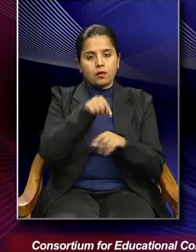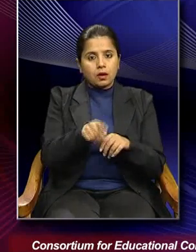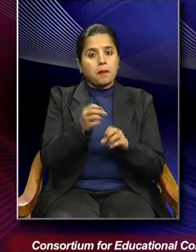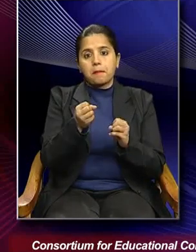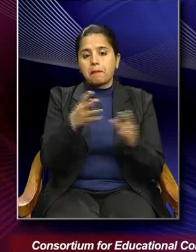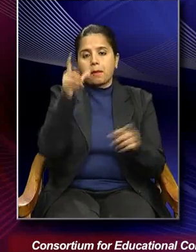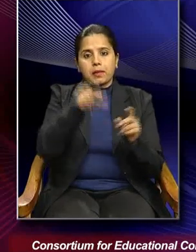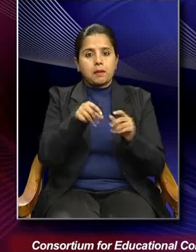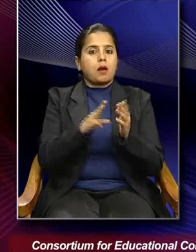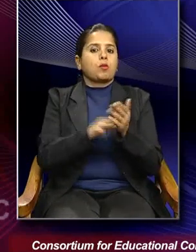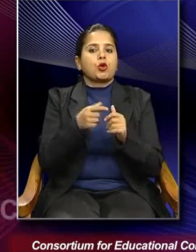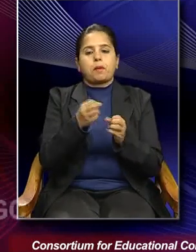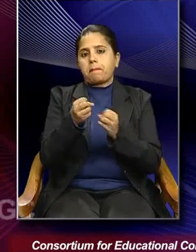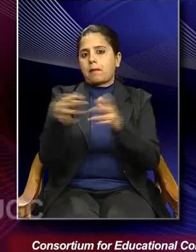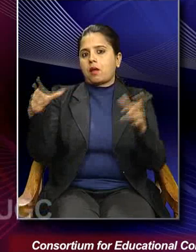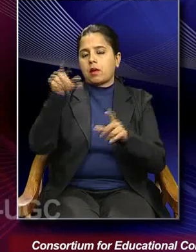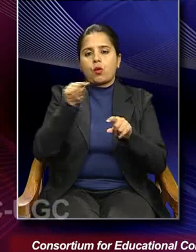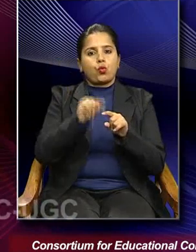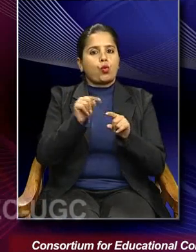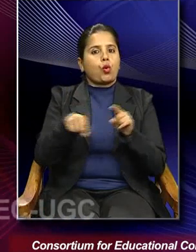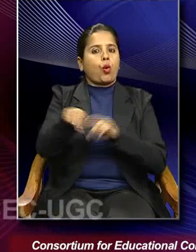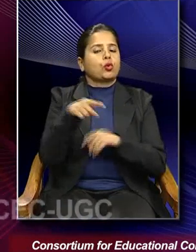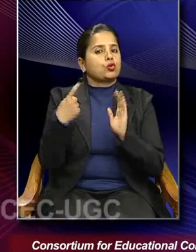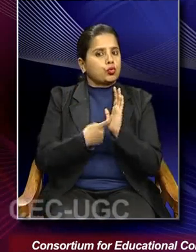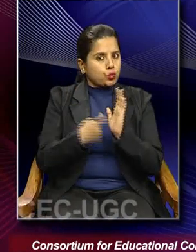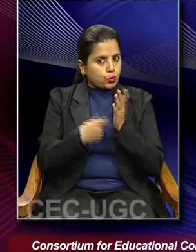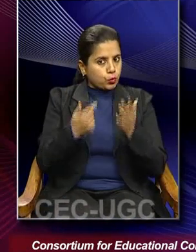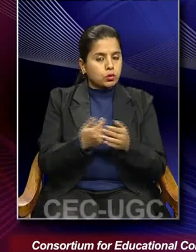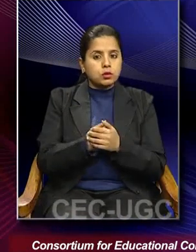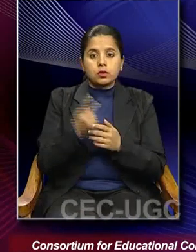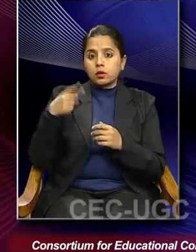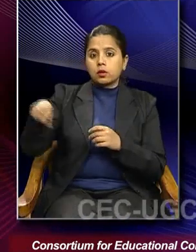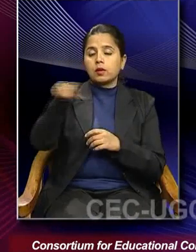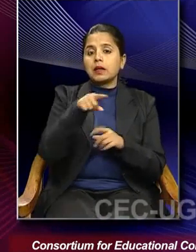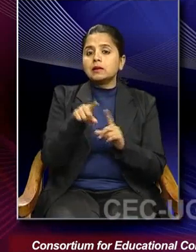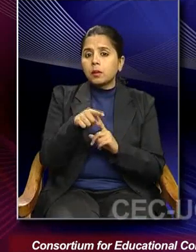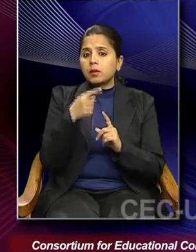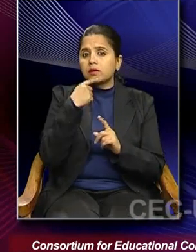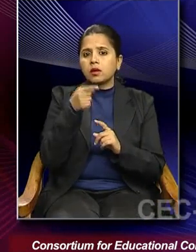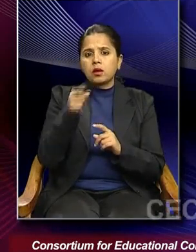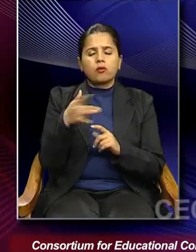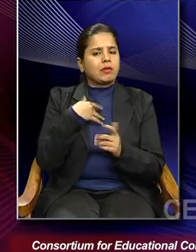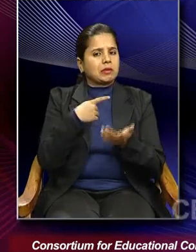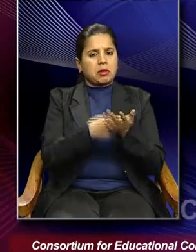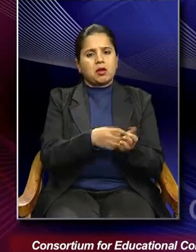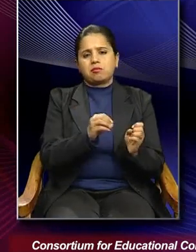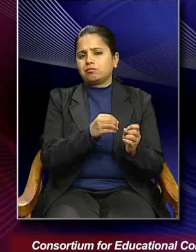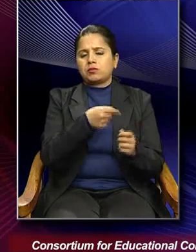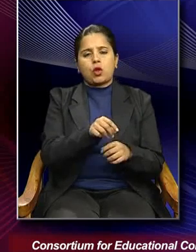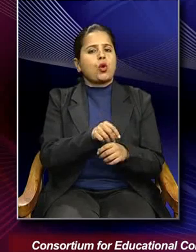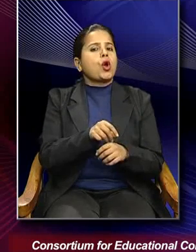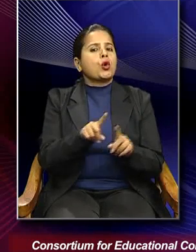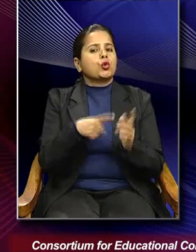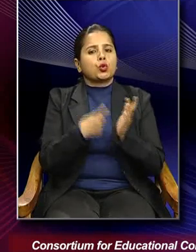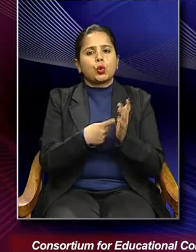majority voting. Majority voting principle, they kind of disregard or they violate the rule